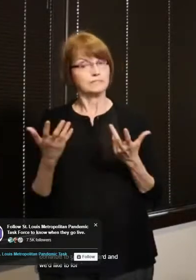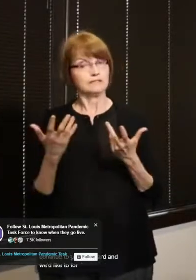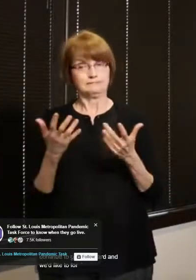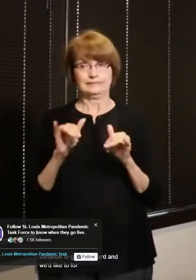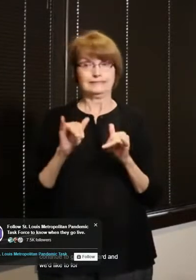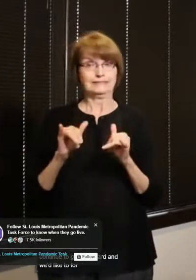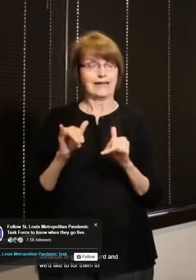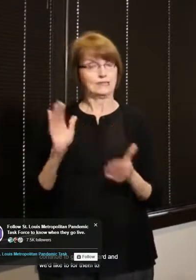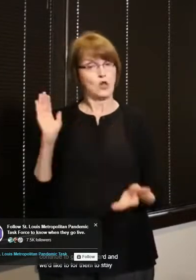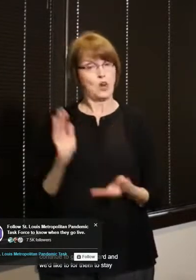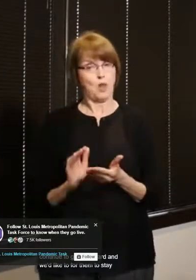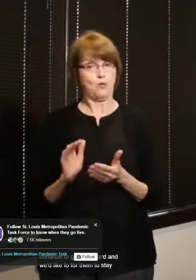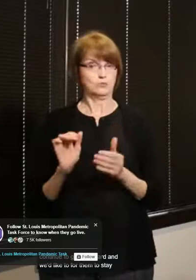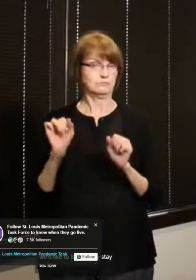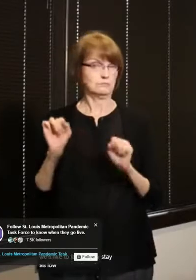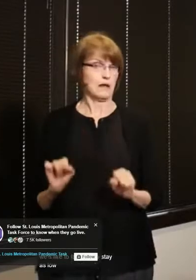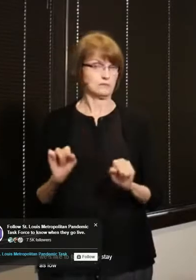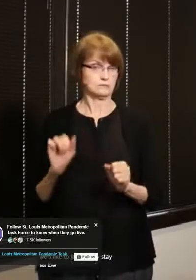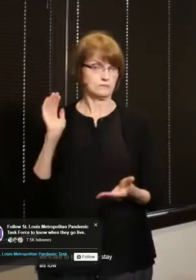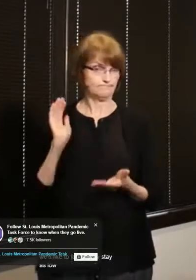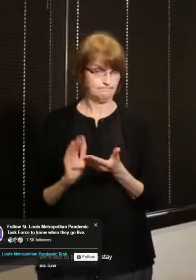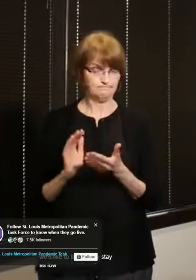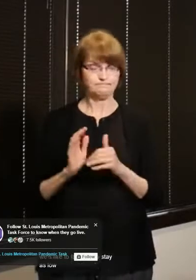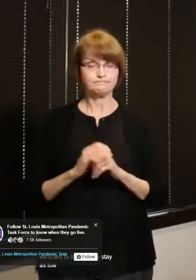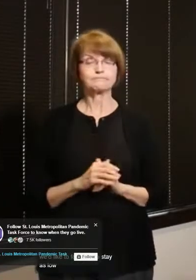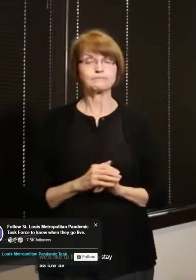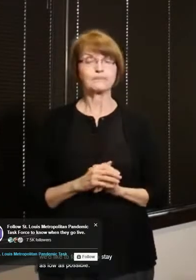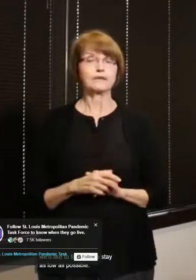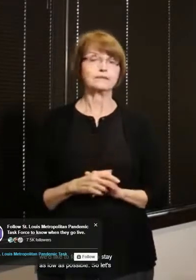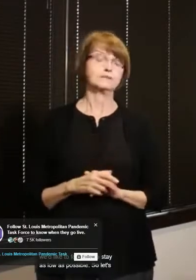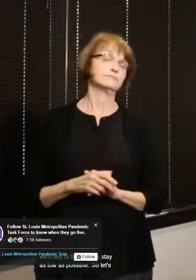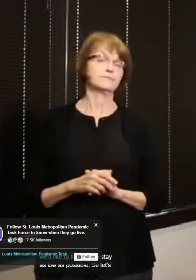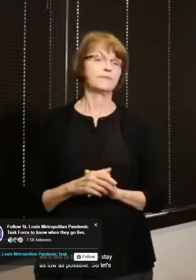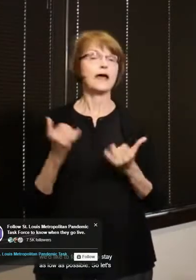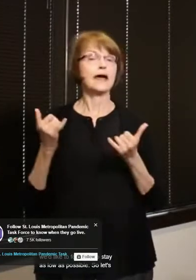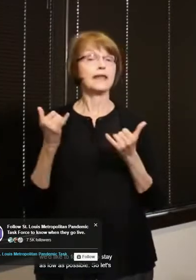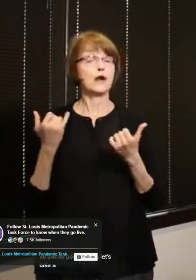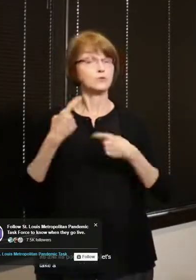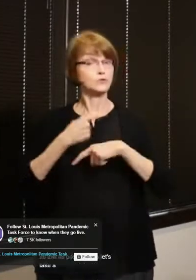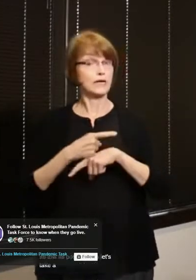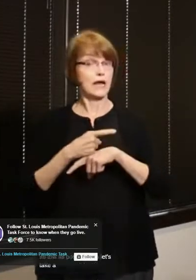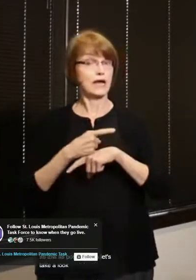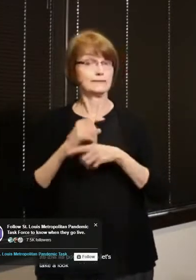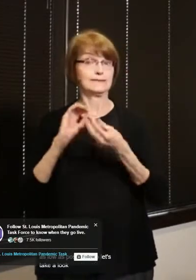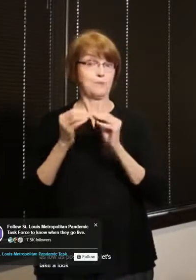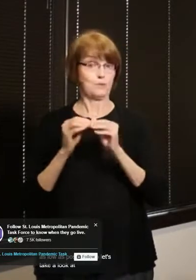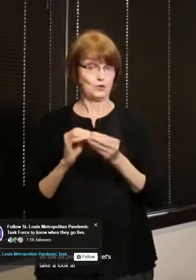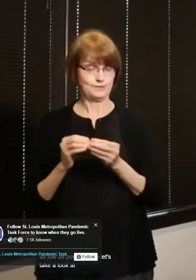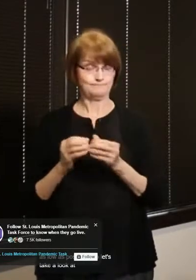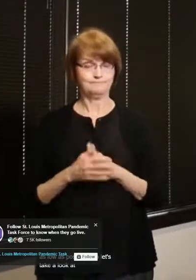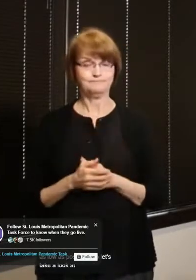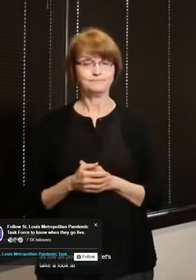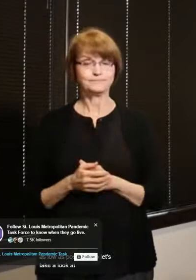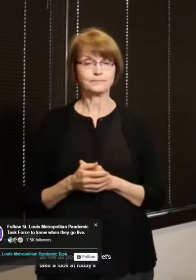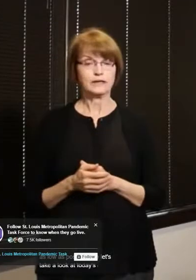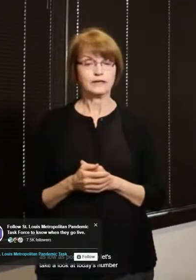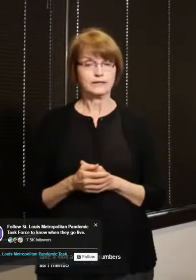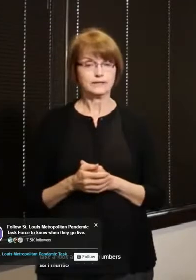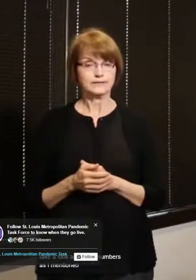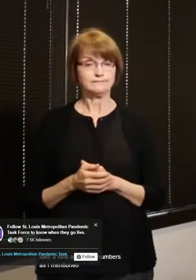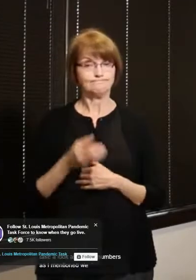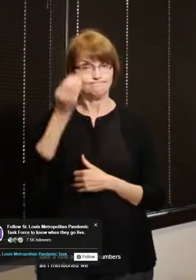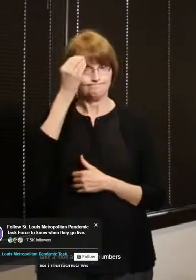stay as low as possible. So let's take a look at today's numbers. As I mentioned, we